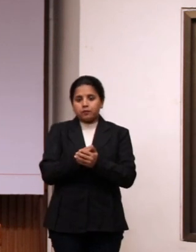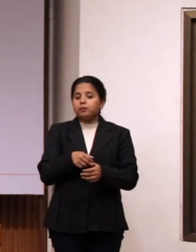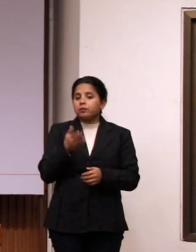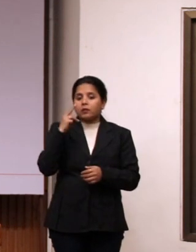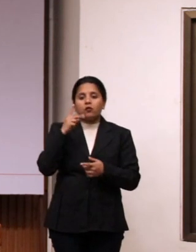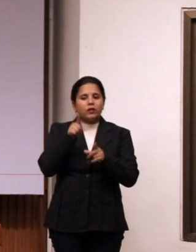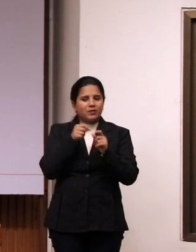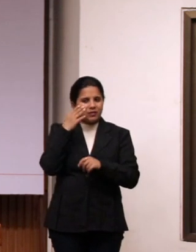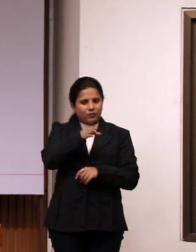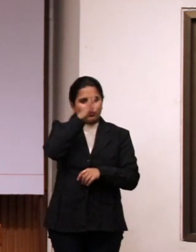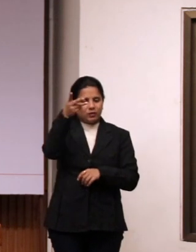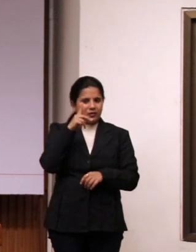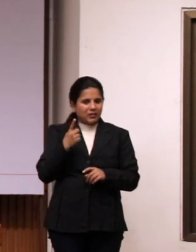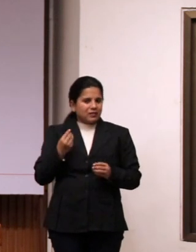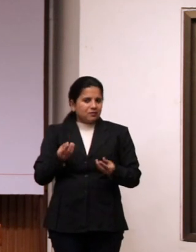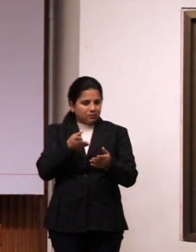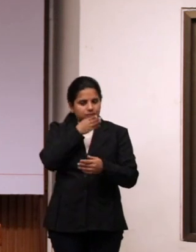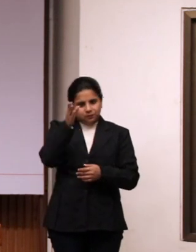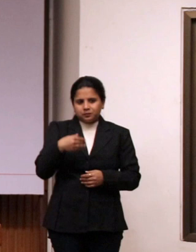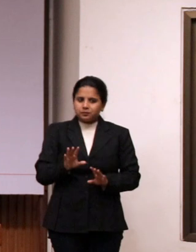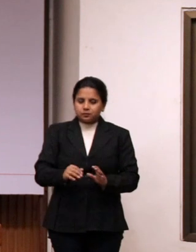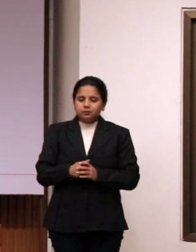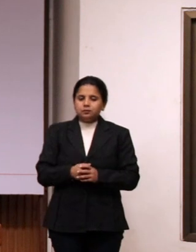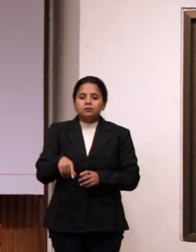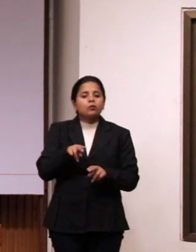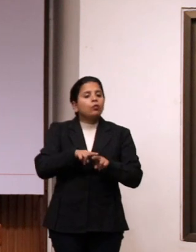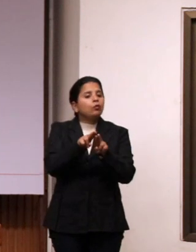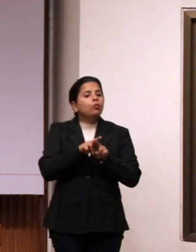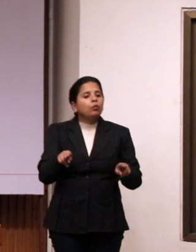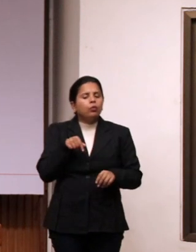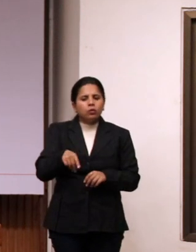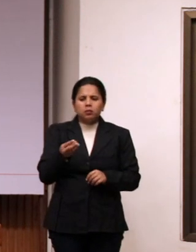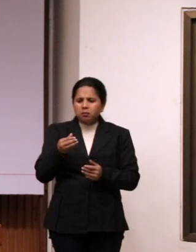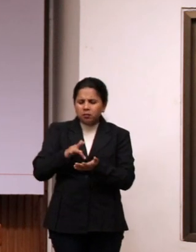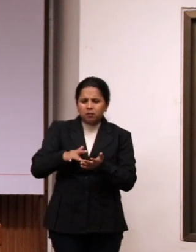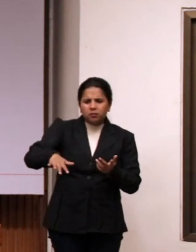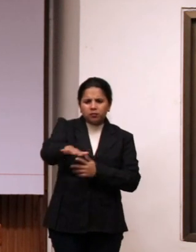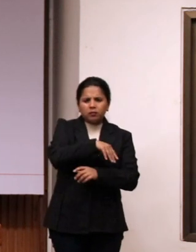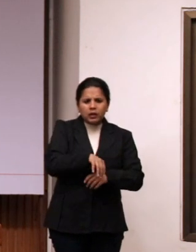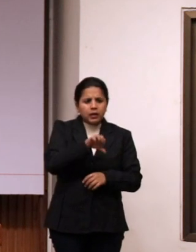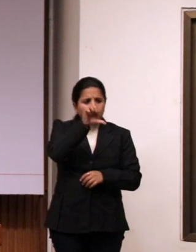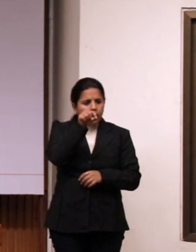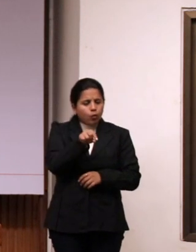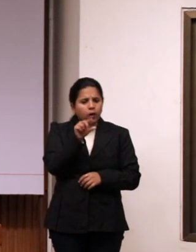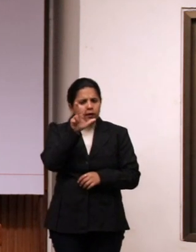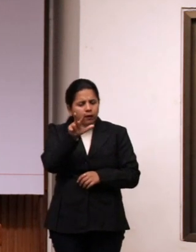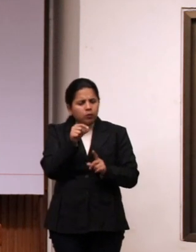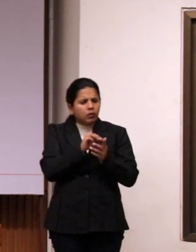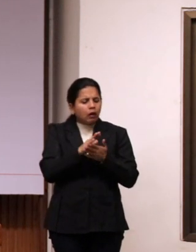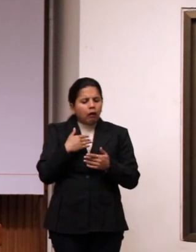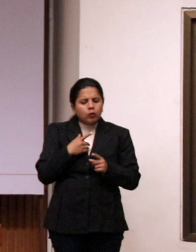visited initial days, when we started, it was full of salt. At some places, the pH was 9.8. What to